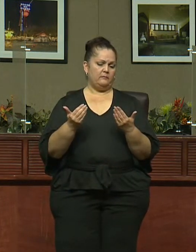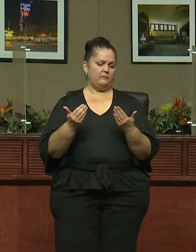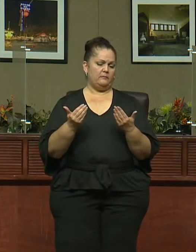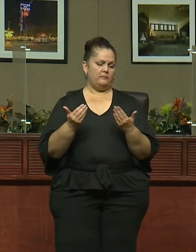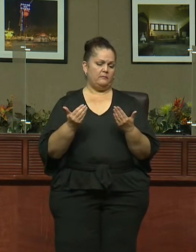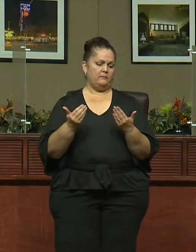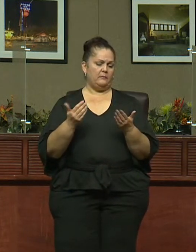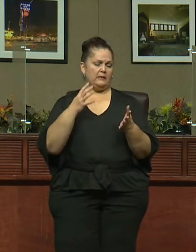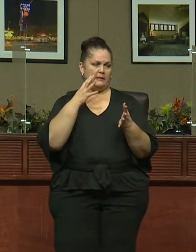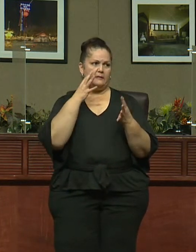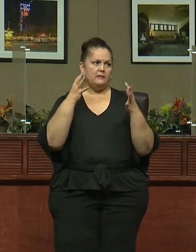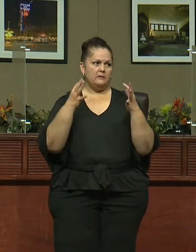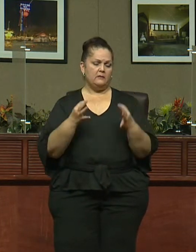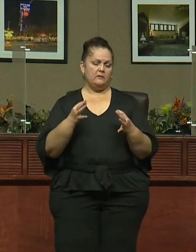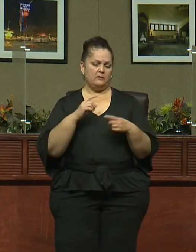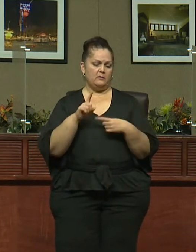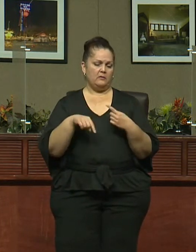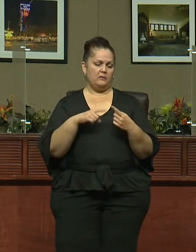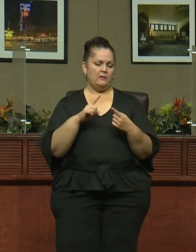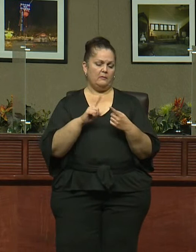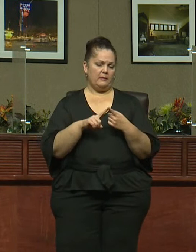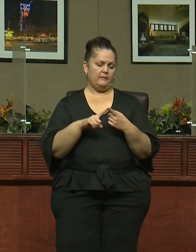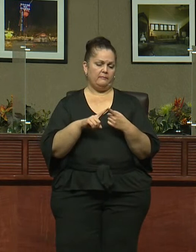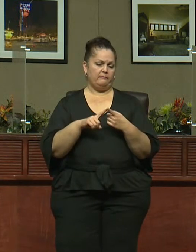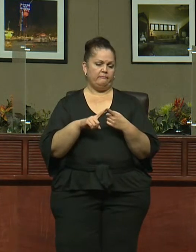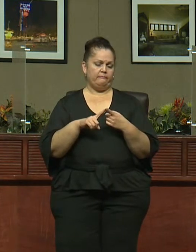a decision about enacting